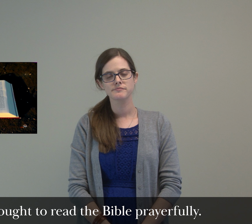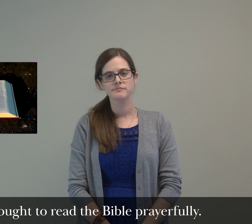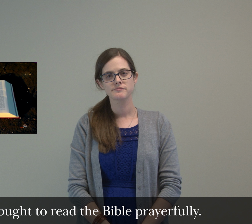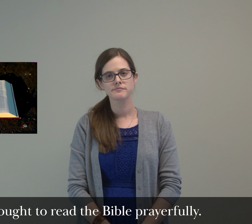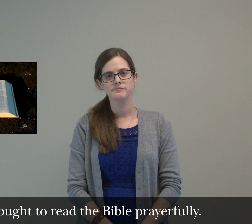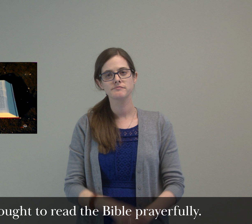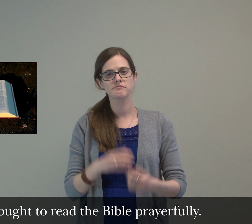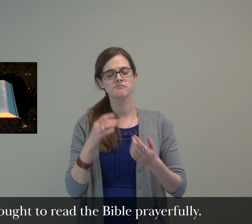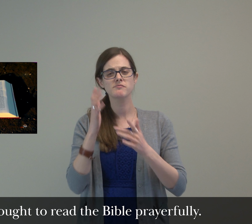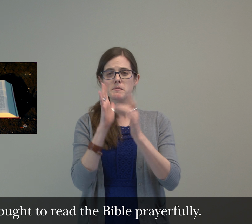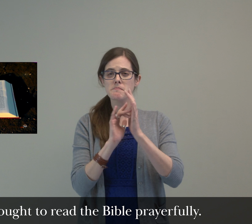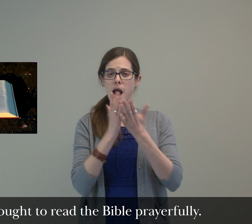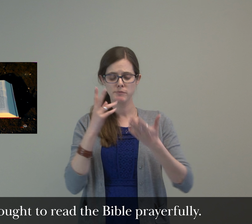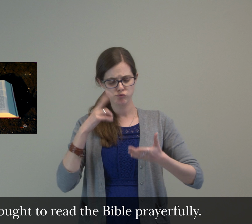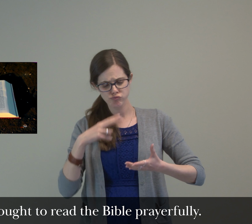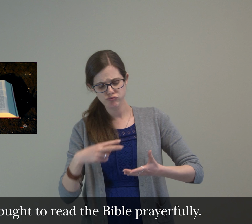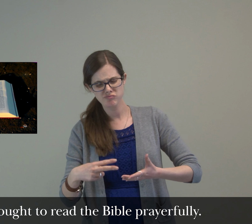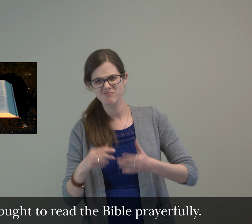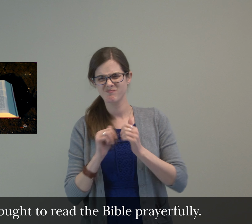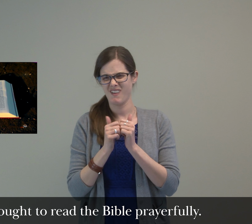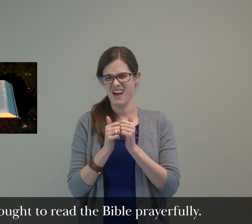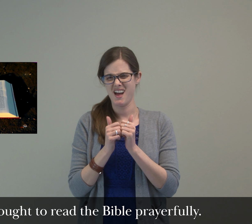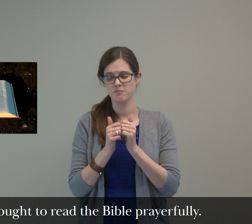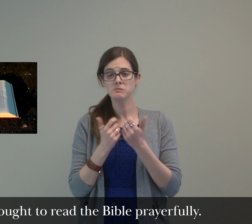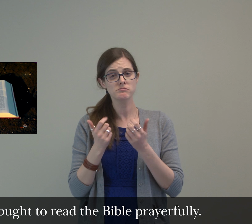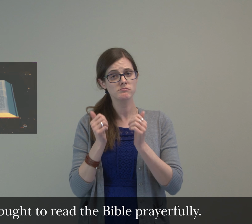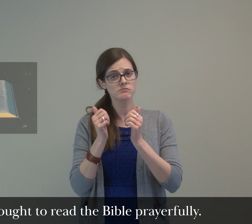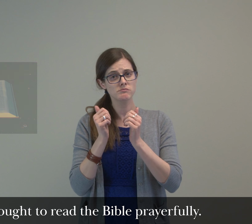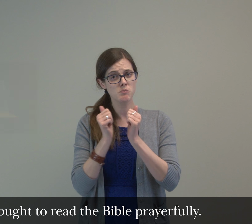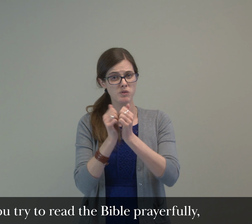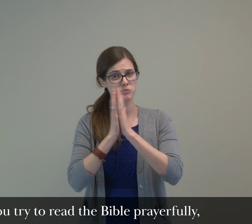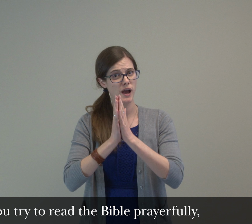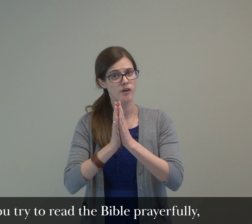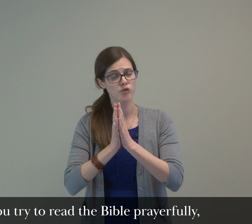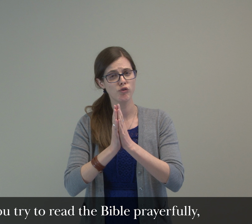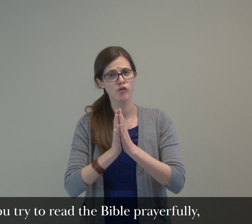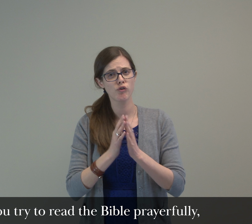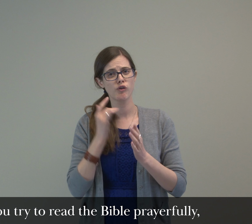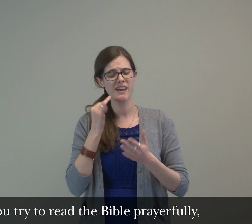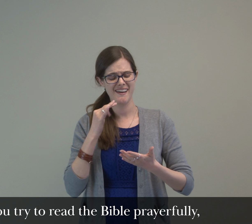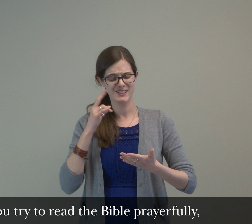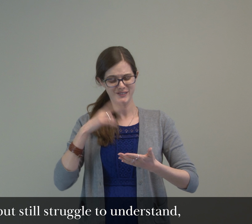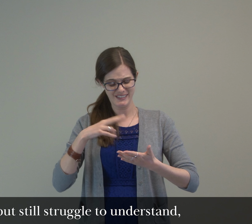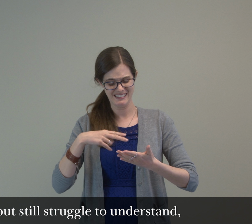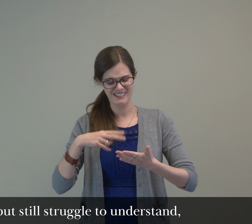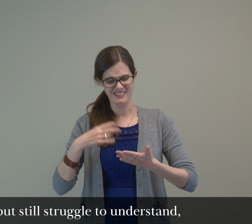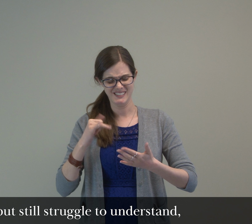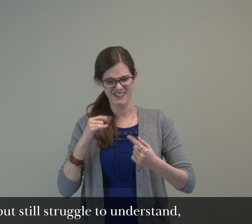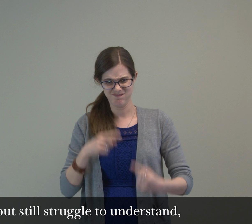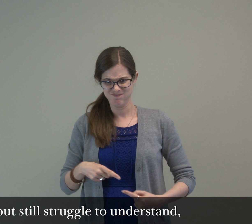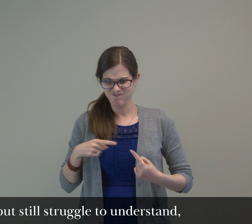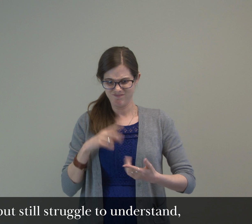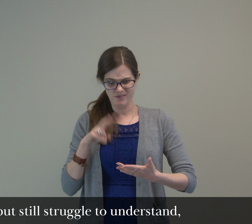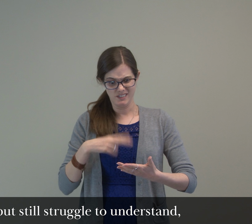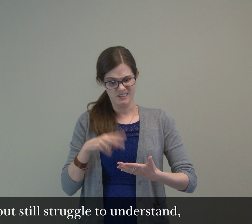We ought to read the Bible prayerfully. If you try to read the Bible prayerfully but still struggle to understand,